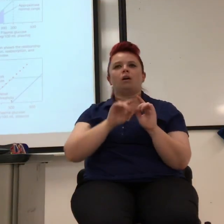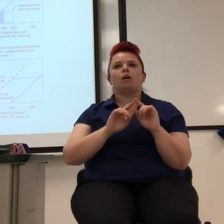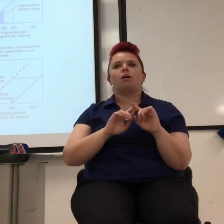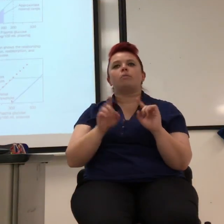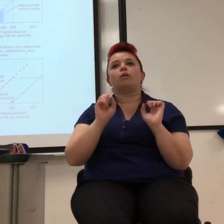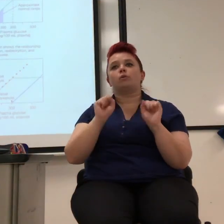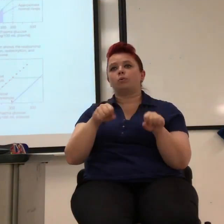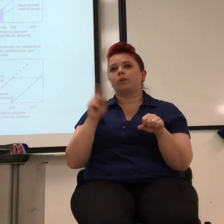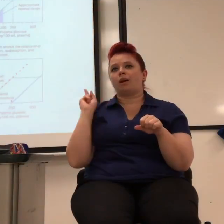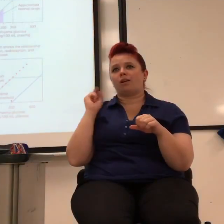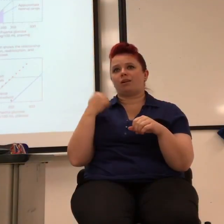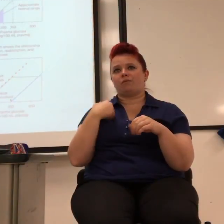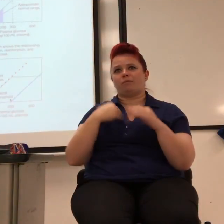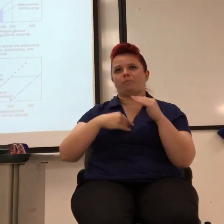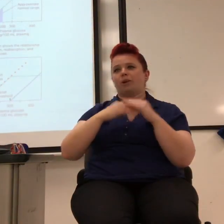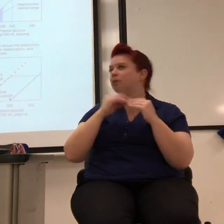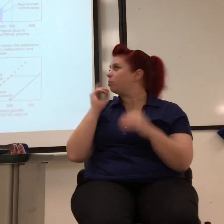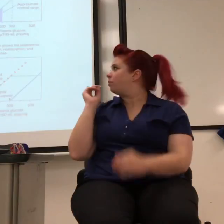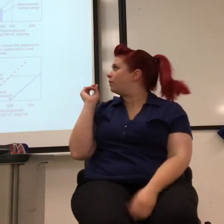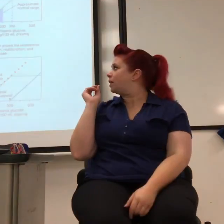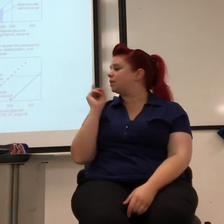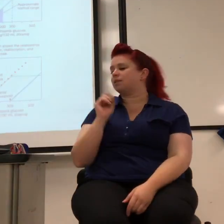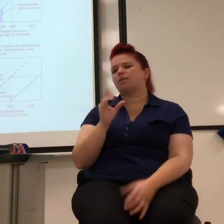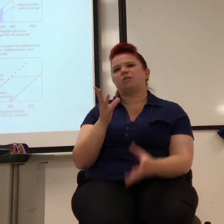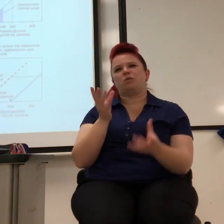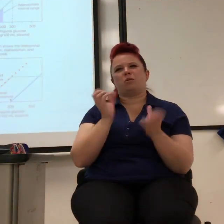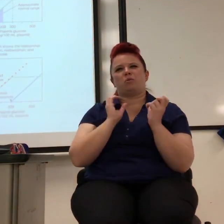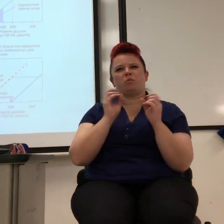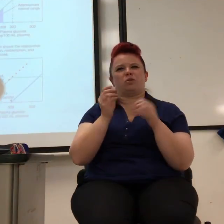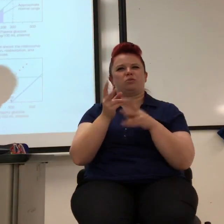out. So let's kind of make sense of that.